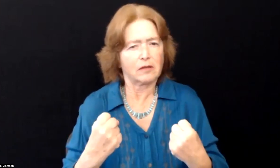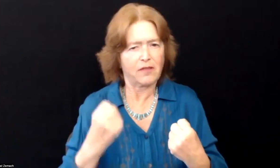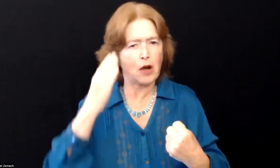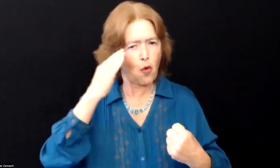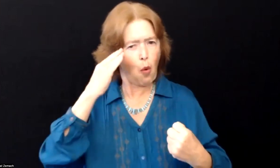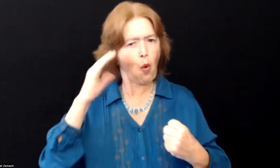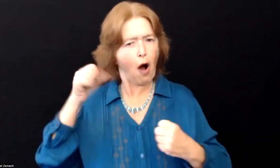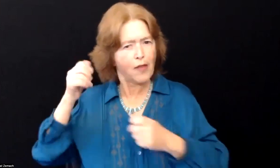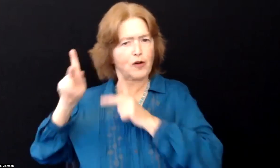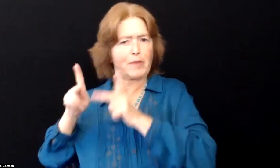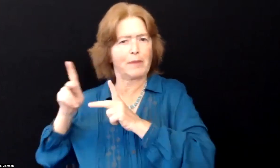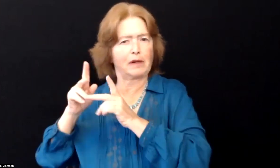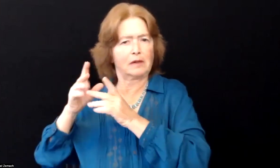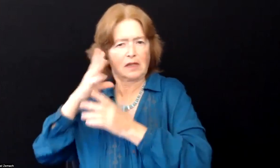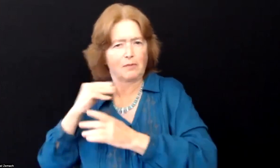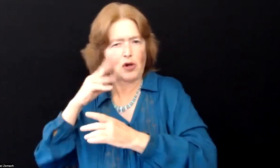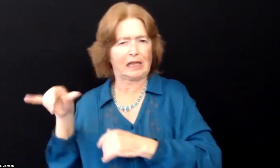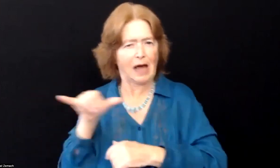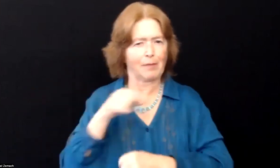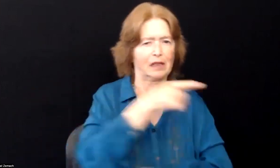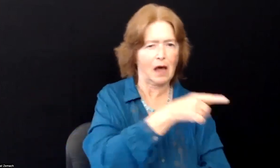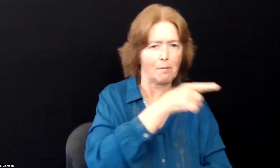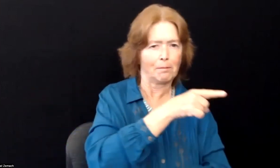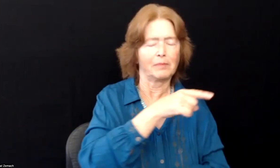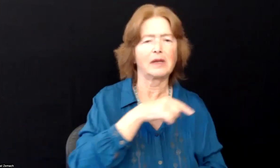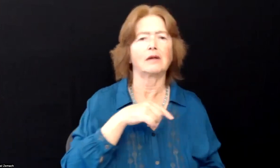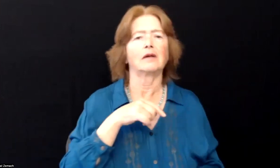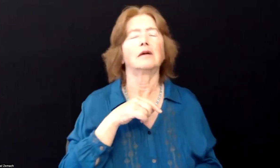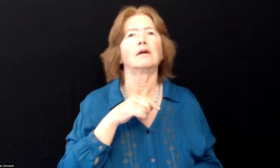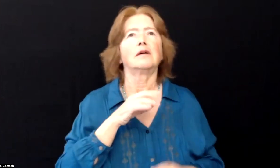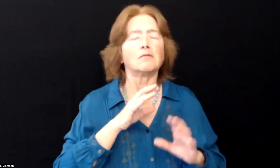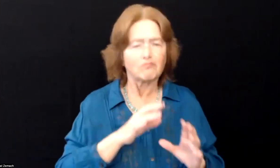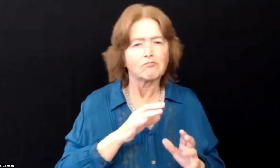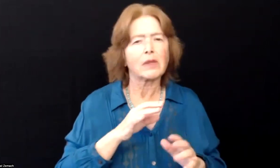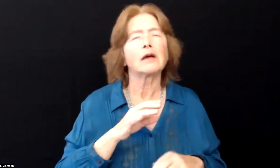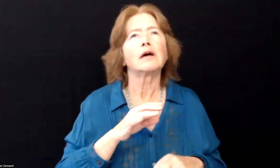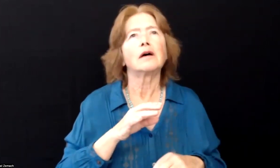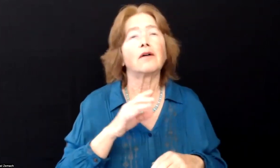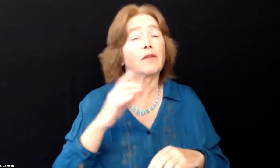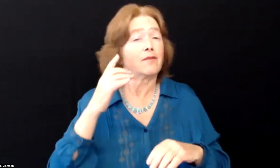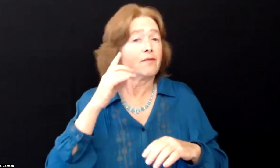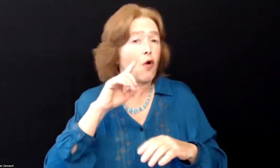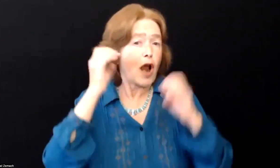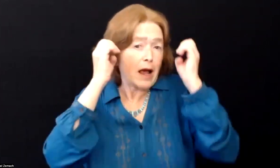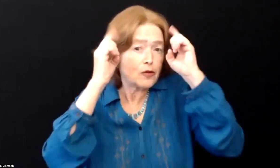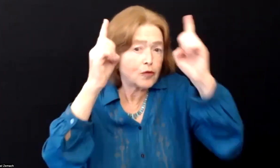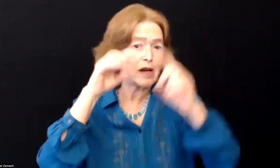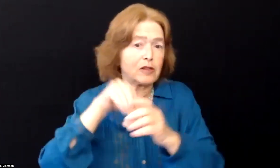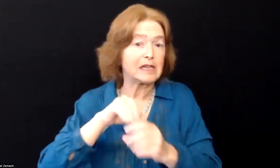day and know that other people are experiencing the same thing that they are at their